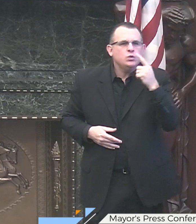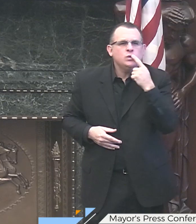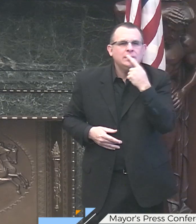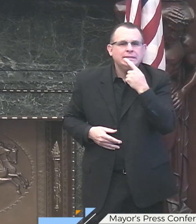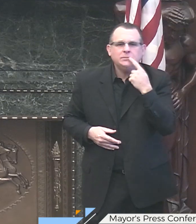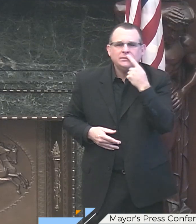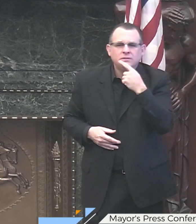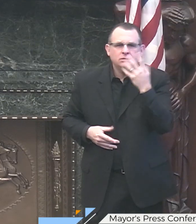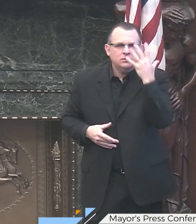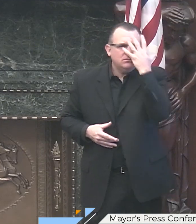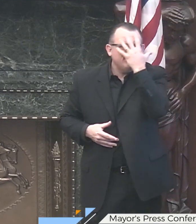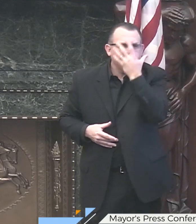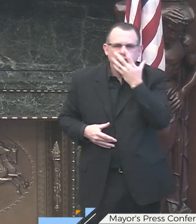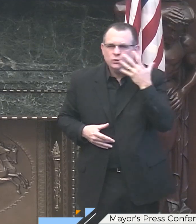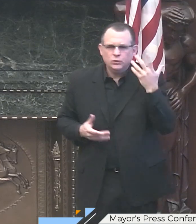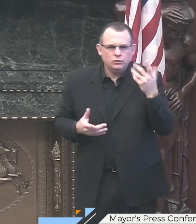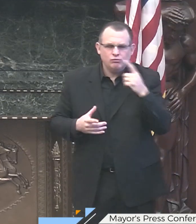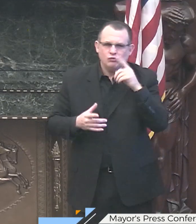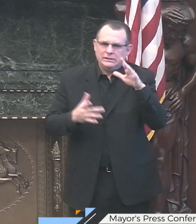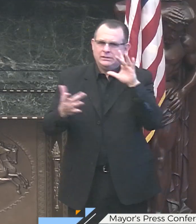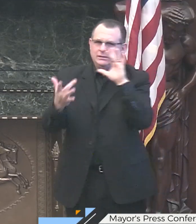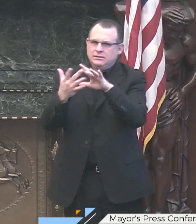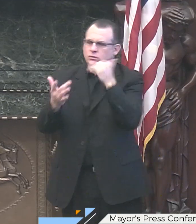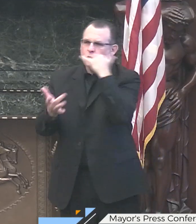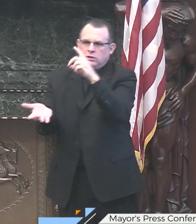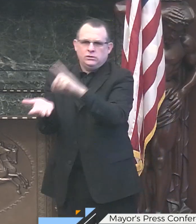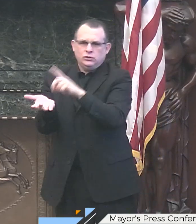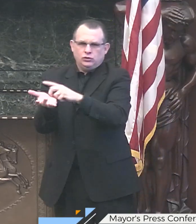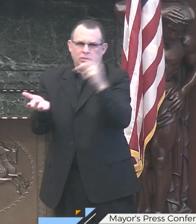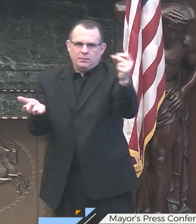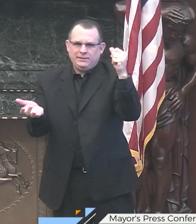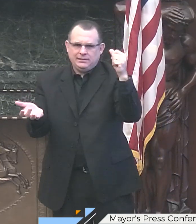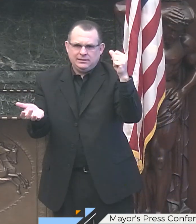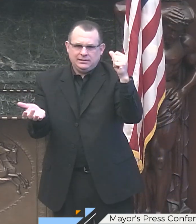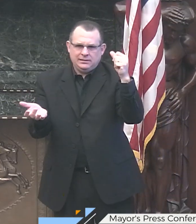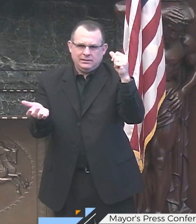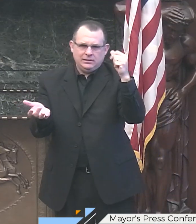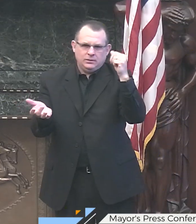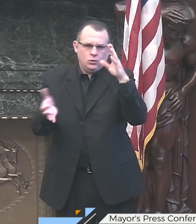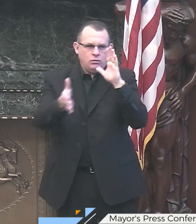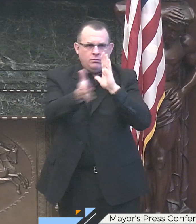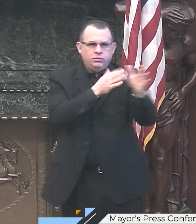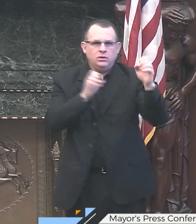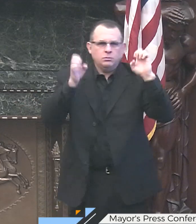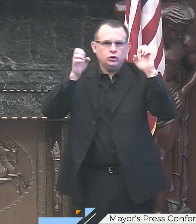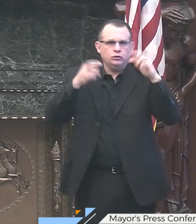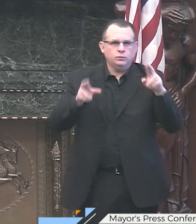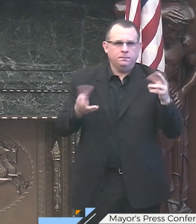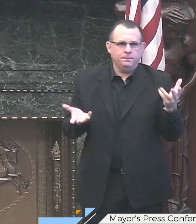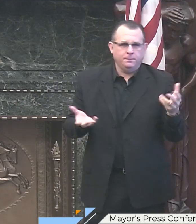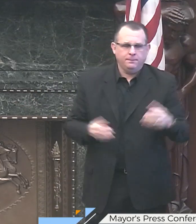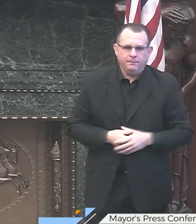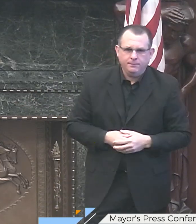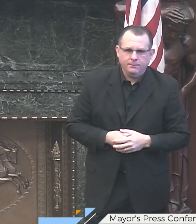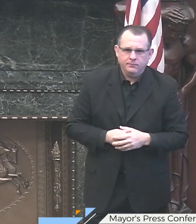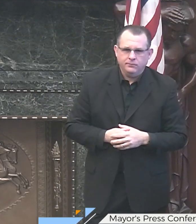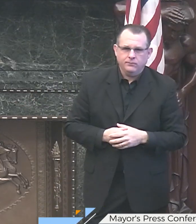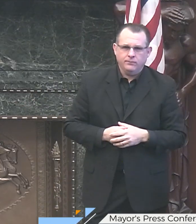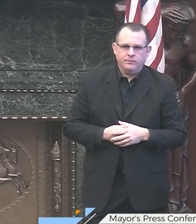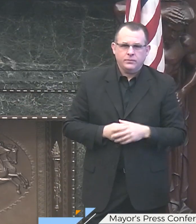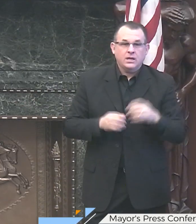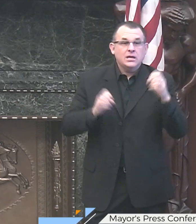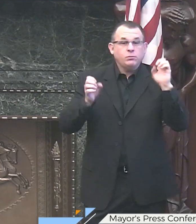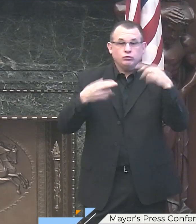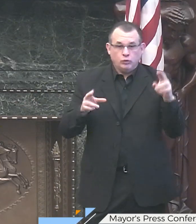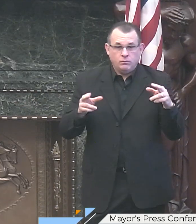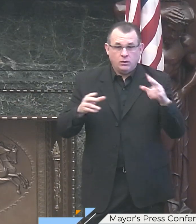medical care. You can contact your primary care physician or go to a hospital emergency department. Those hospital emergency departments are all open.